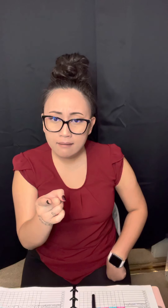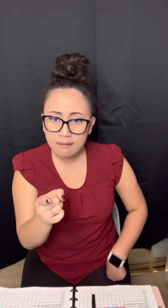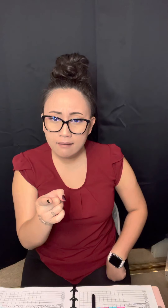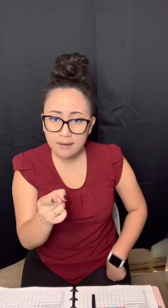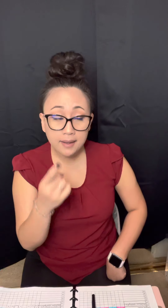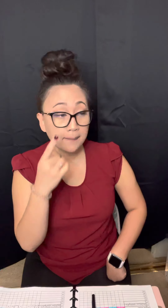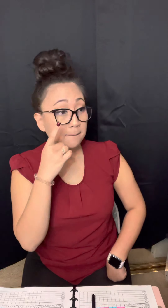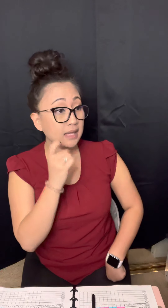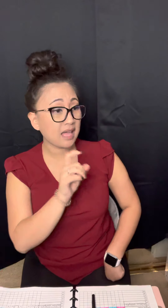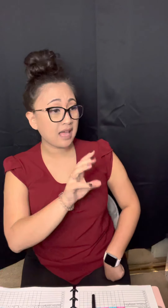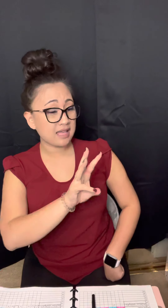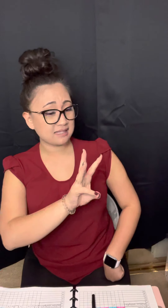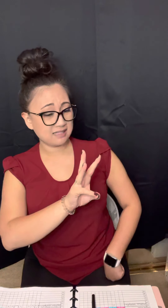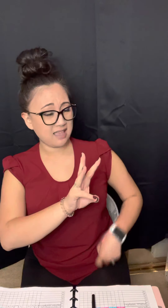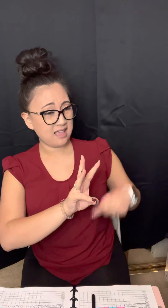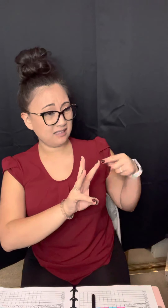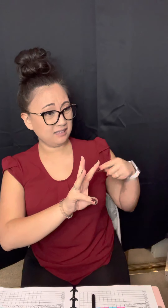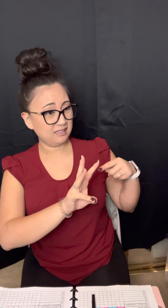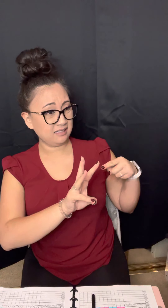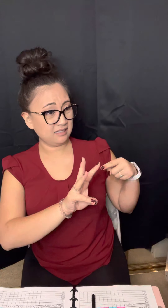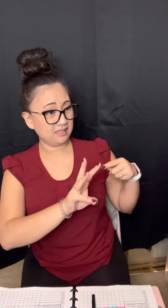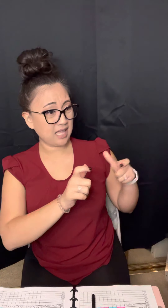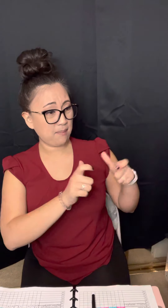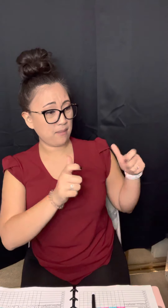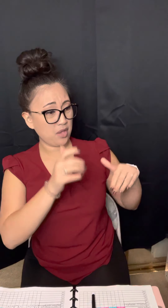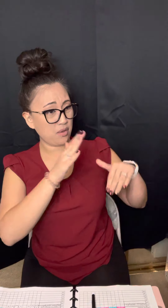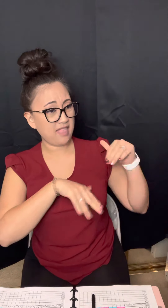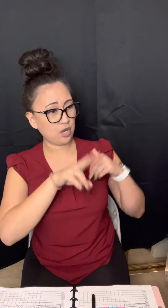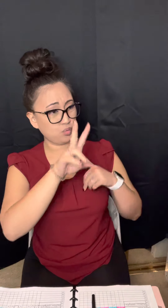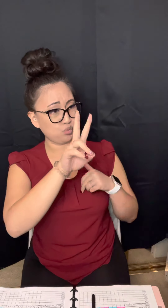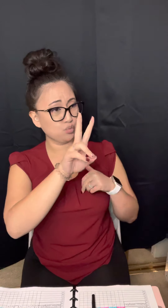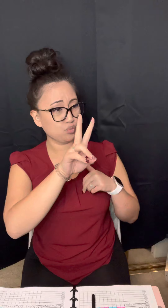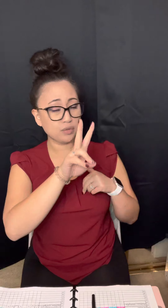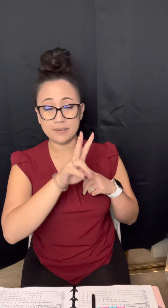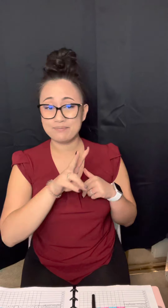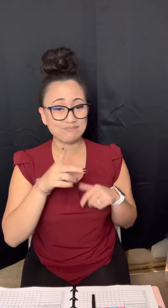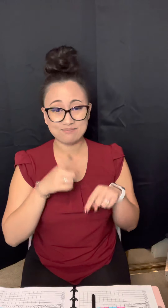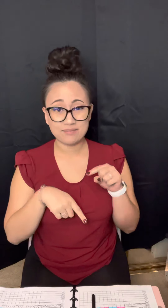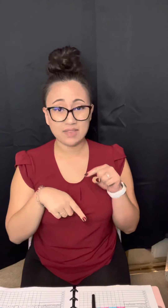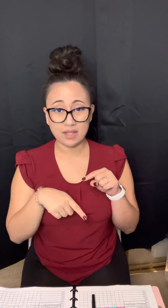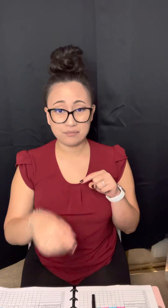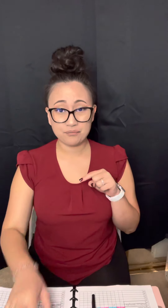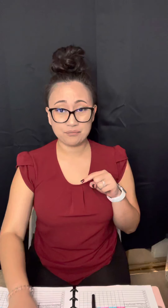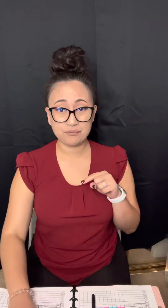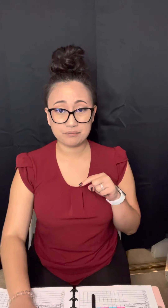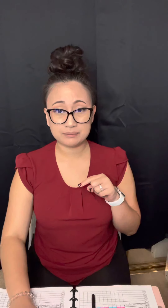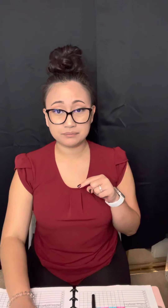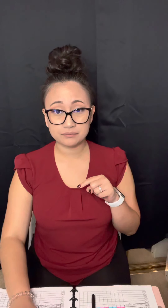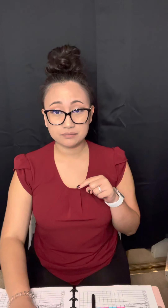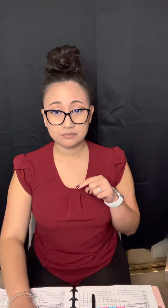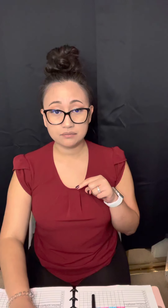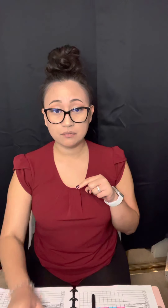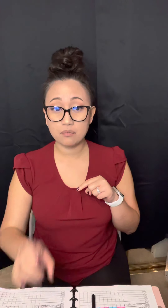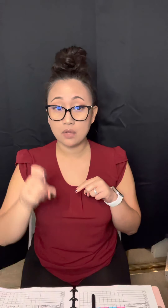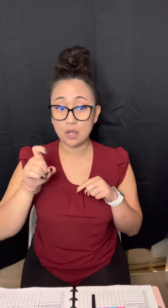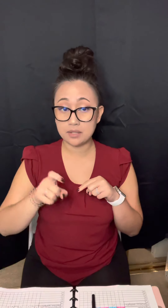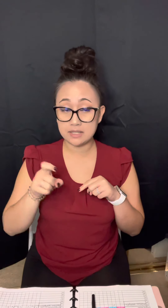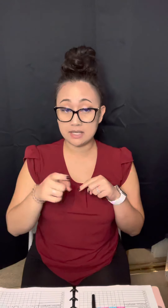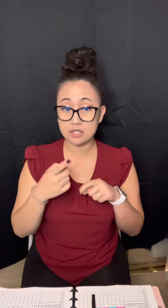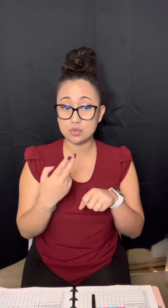6 is bigger than 2. Yeah. So we can't do that. So we have to go to our hundreds place and we have